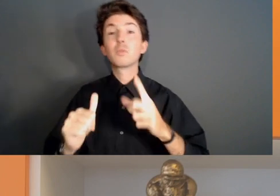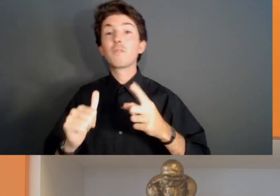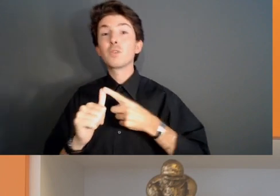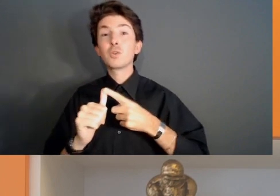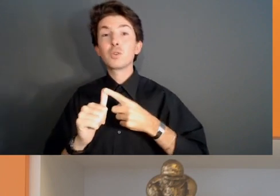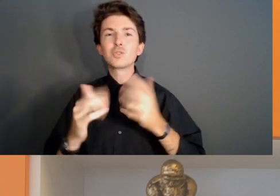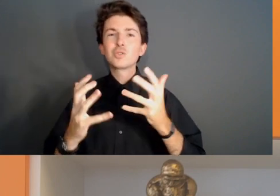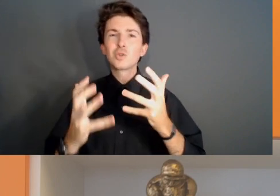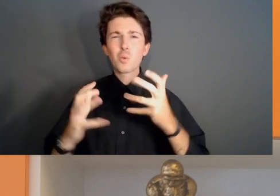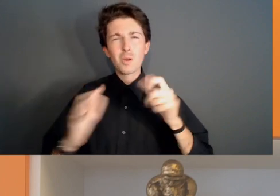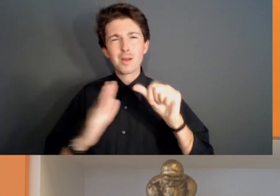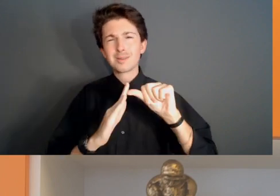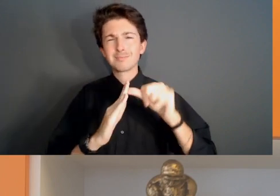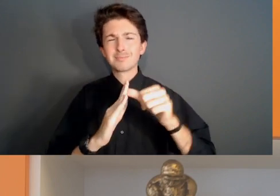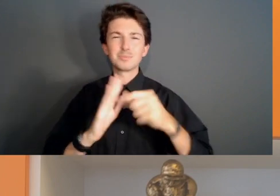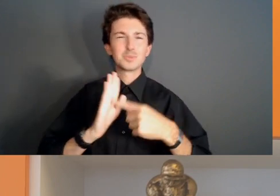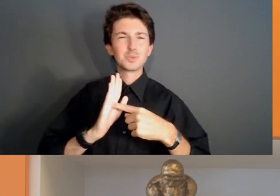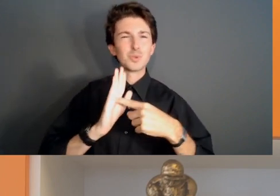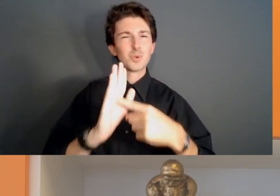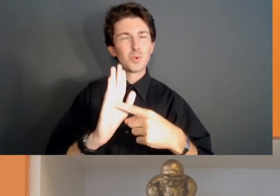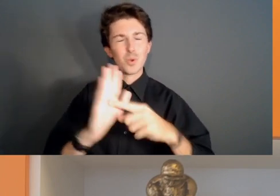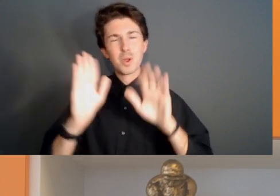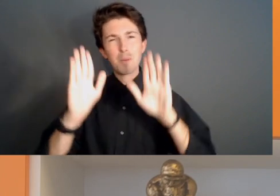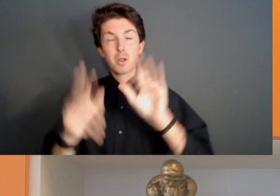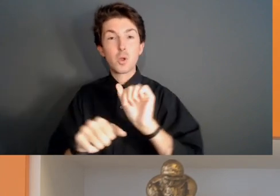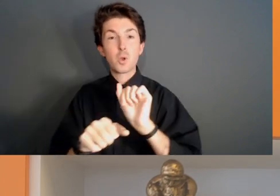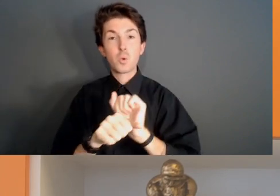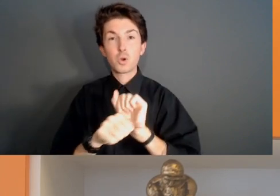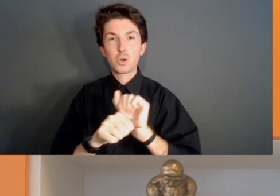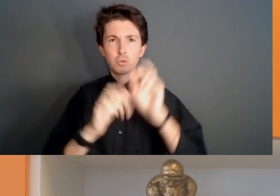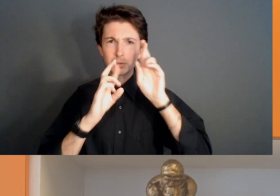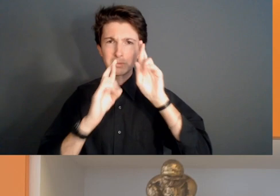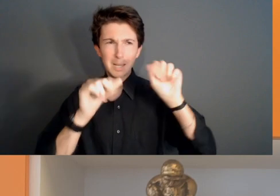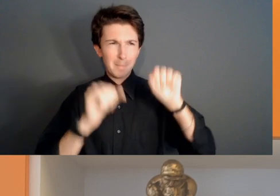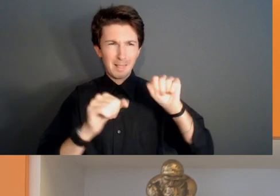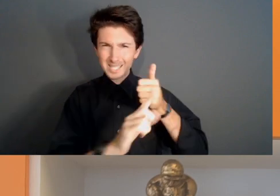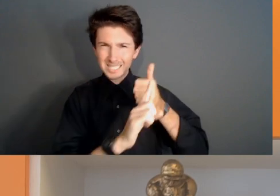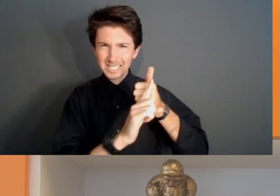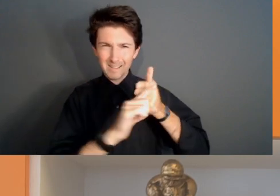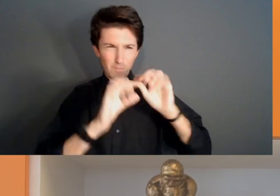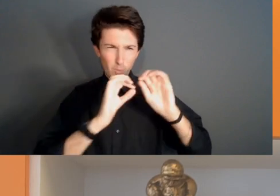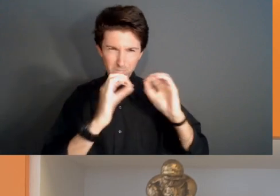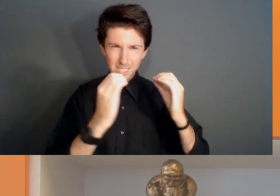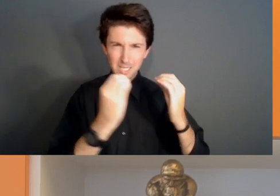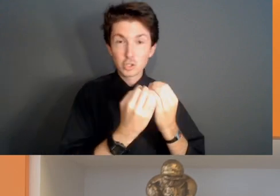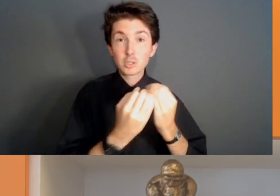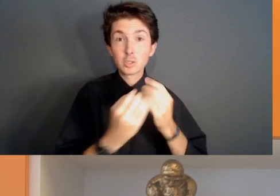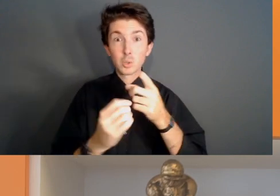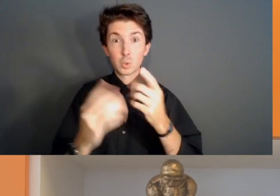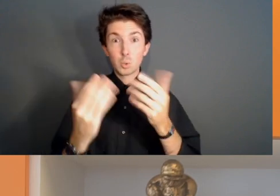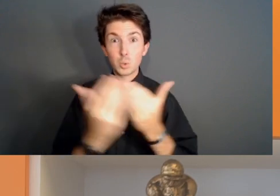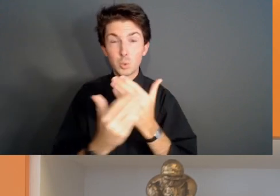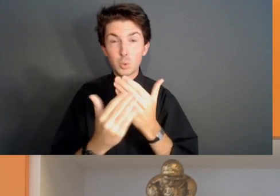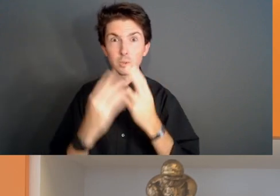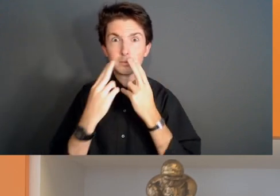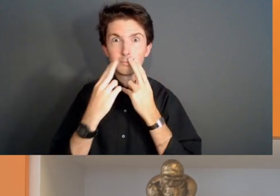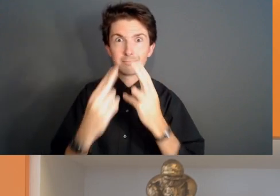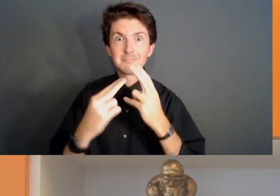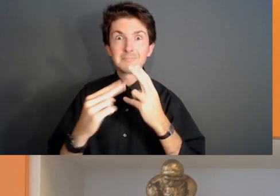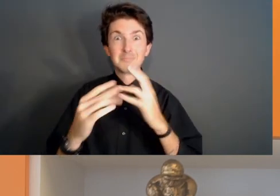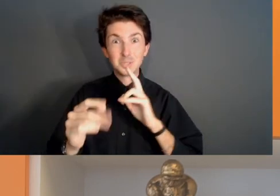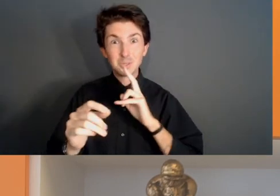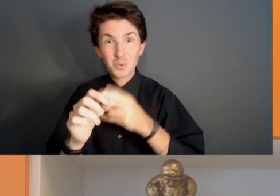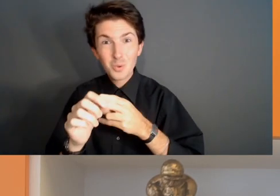and celebrate the great work of RespectAbility. Whether you're new to the organization or joining today as an old friend